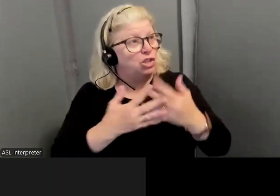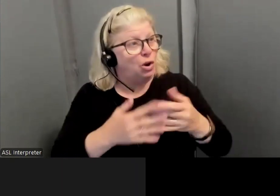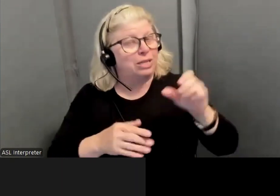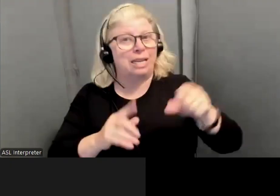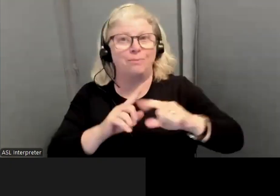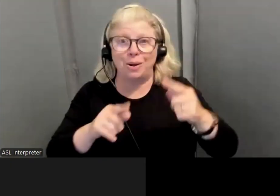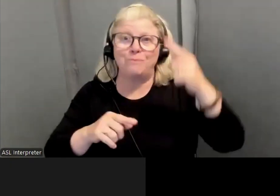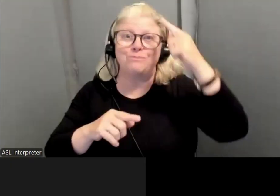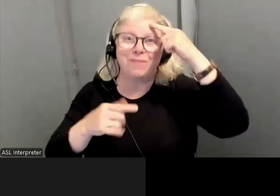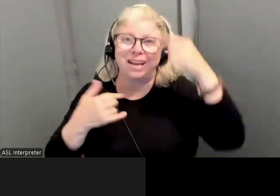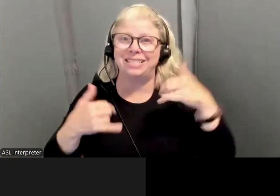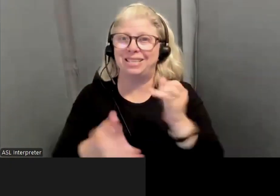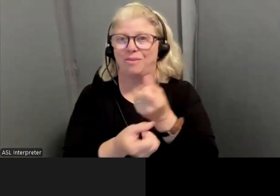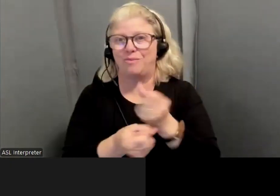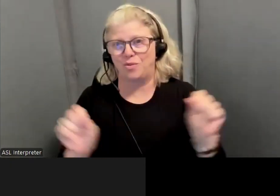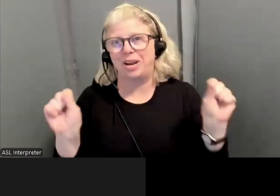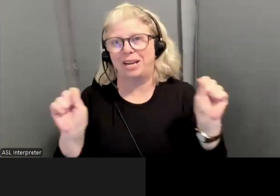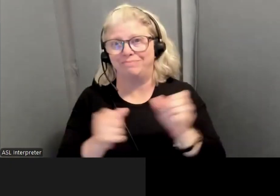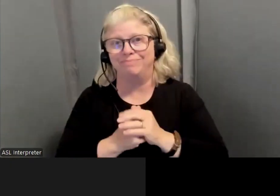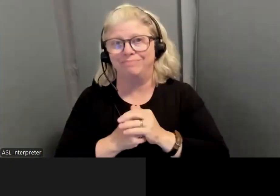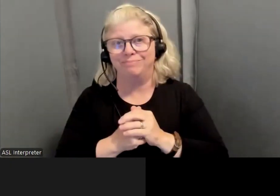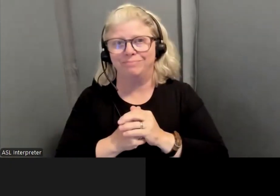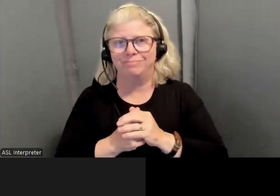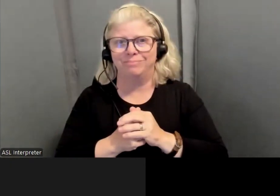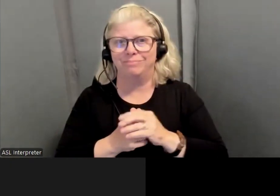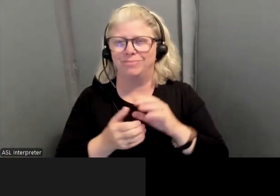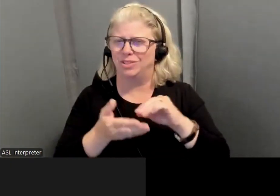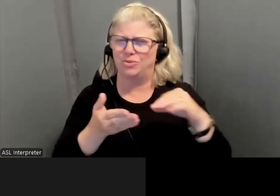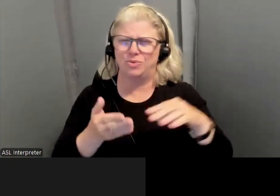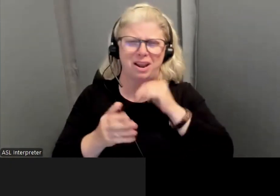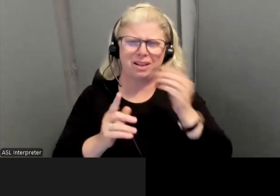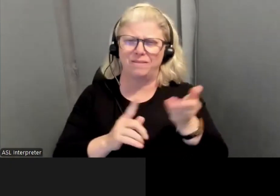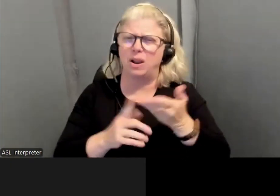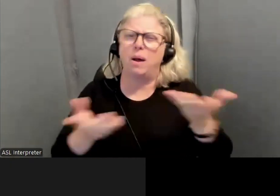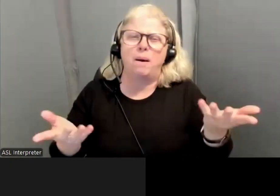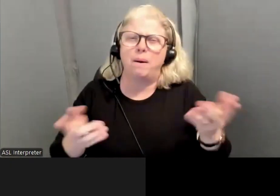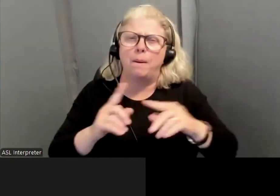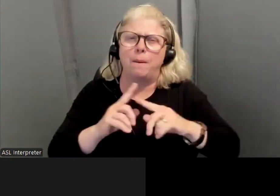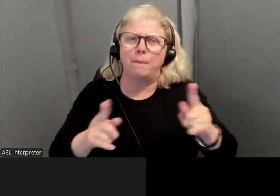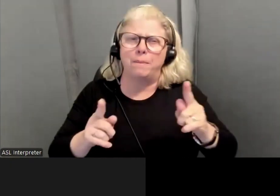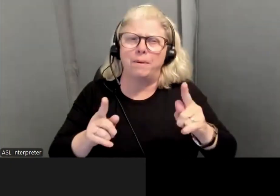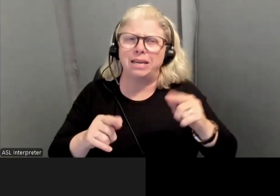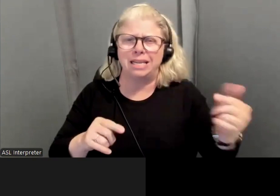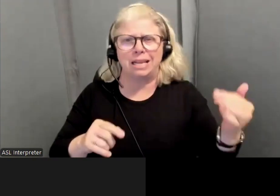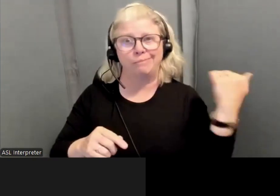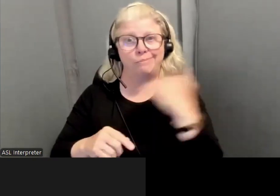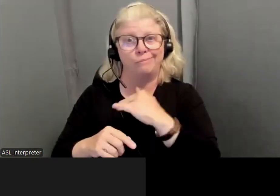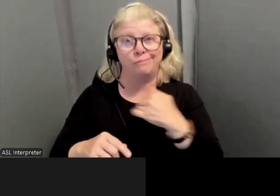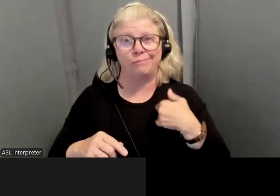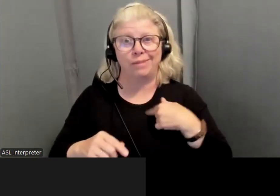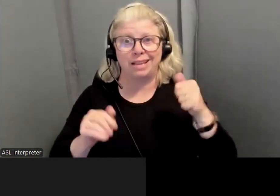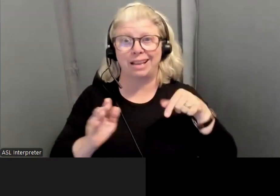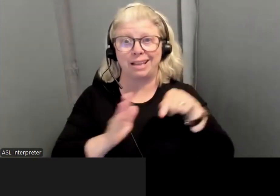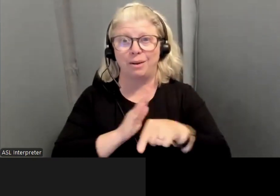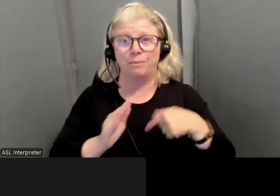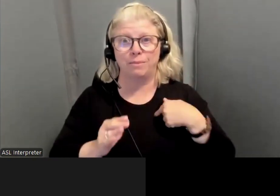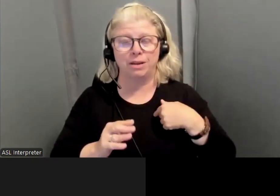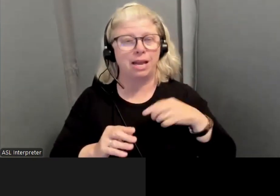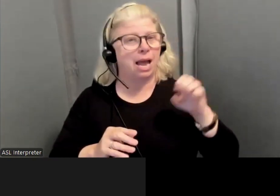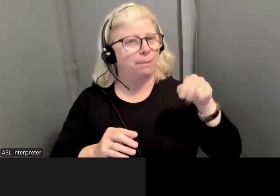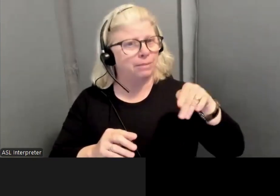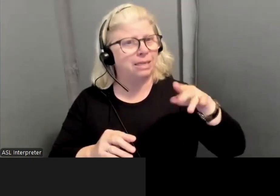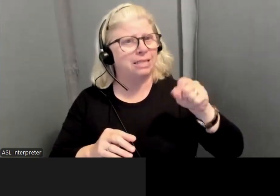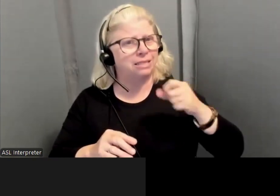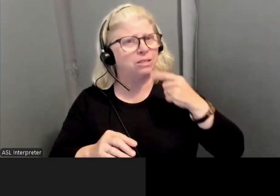mind remains free. And the student is not convinced, so he says, well, but he can behead me. He can kill me. And Epictetus says,